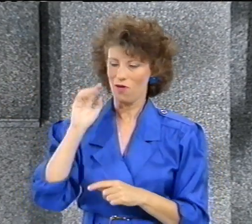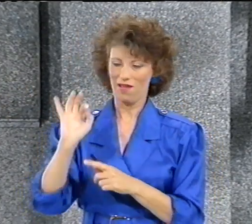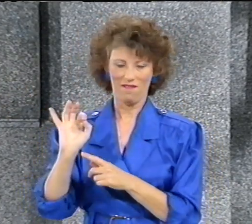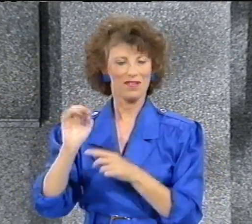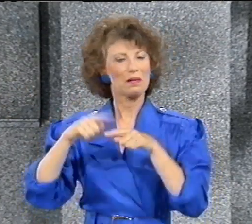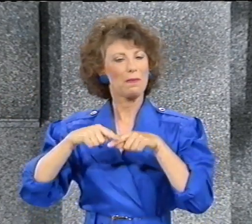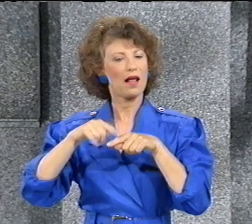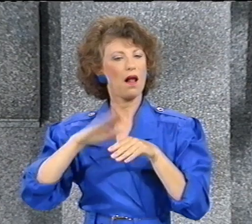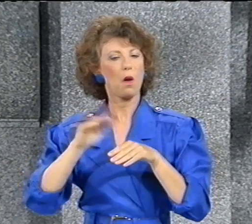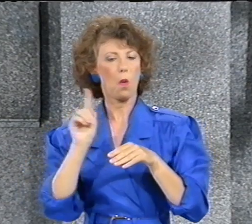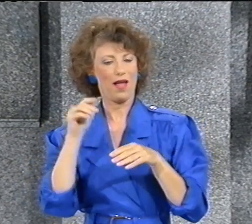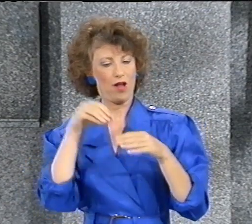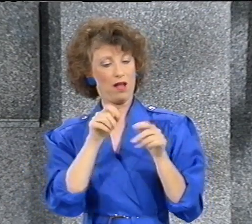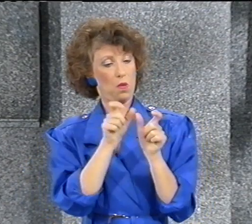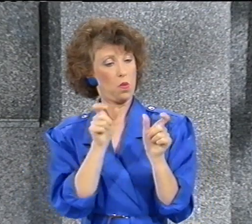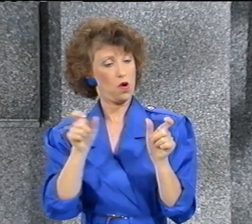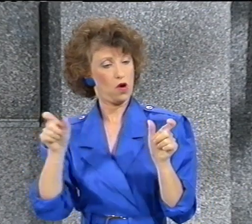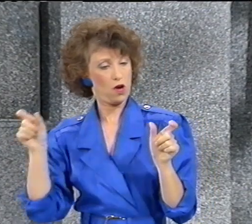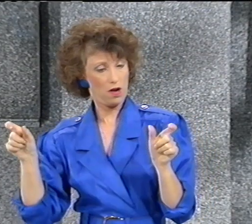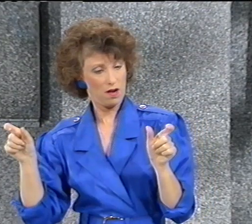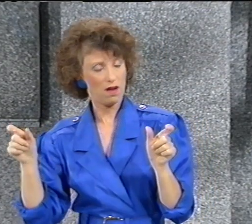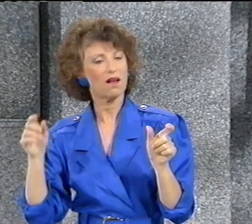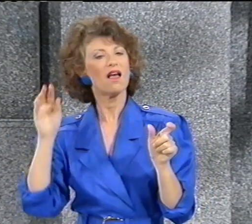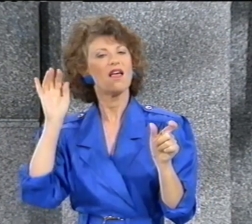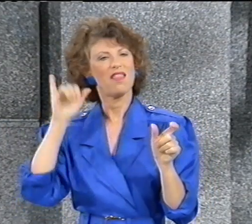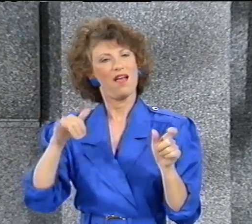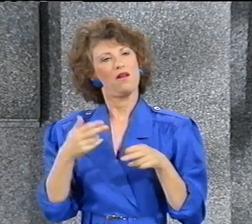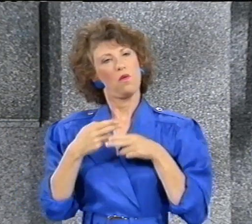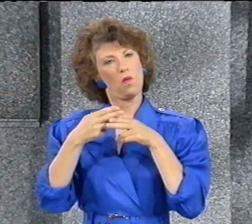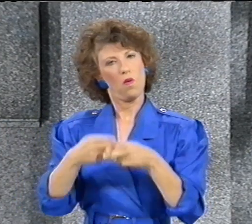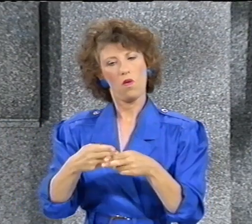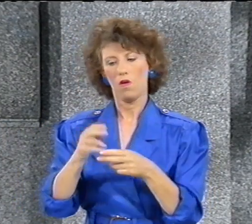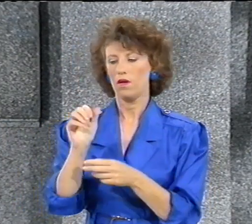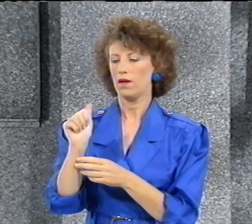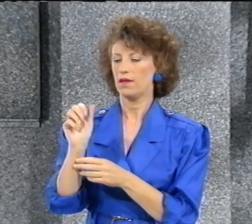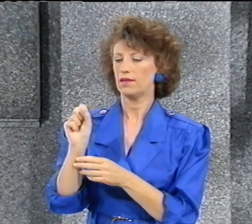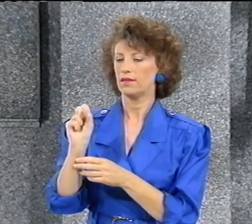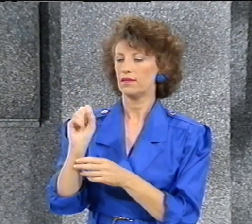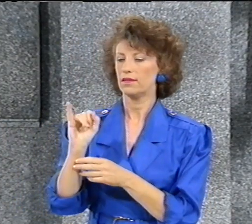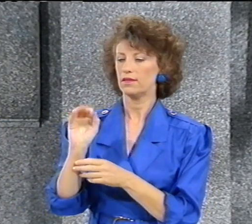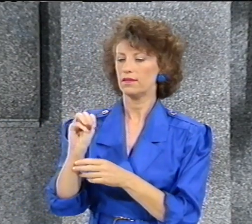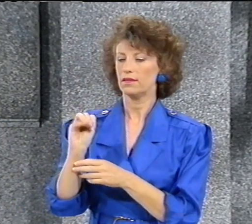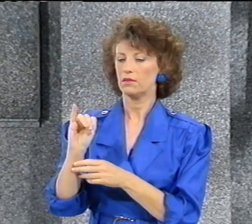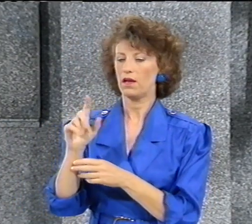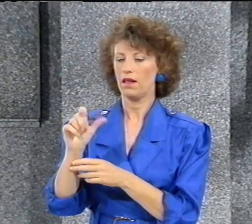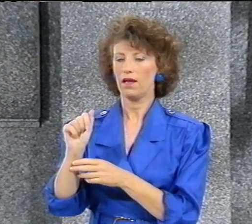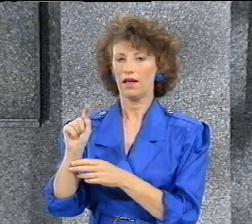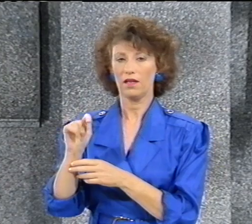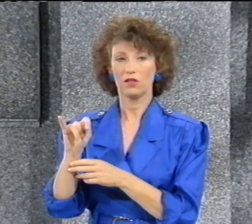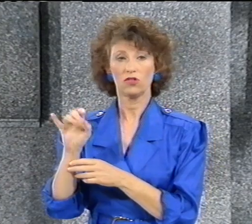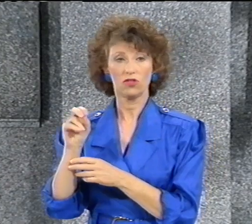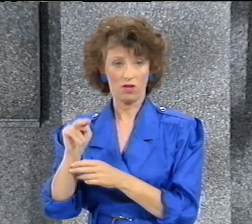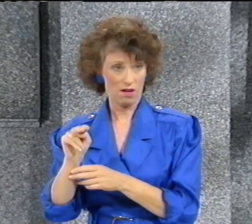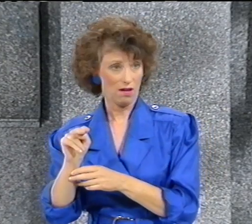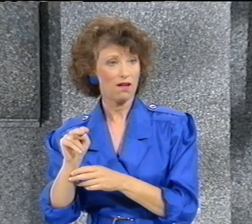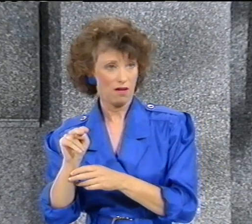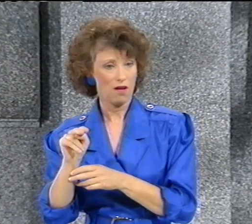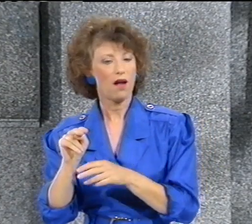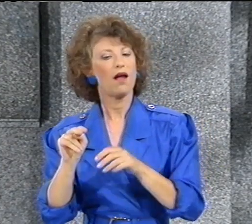letters preceding or following each letter. That's assimilation, when the letters